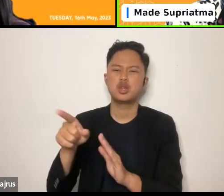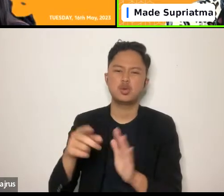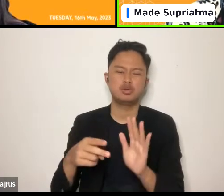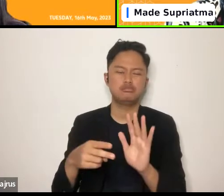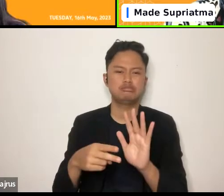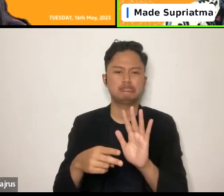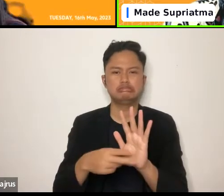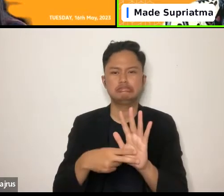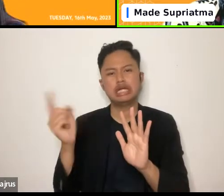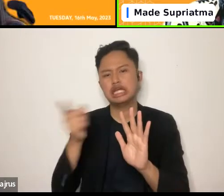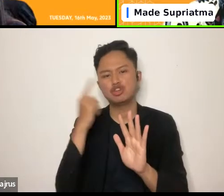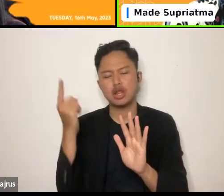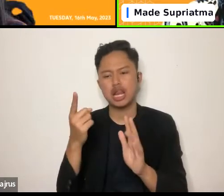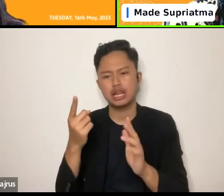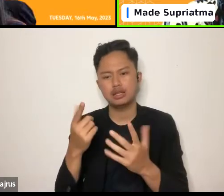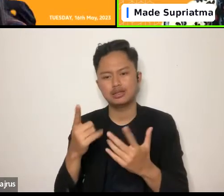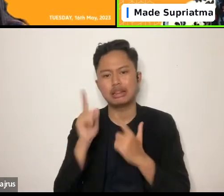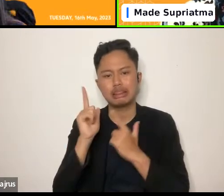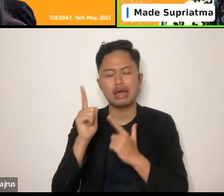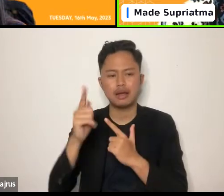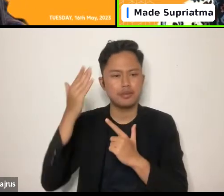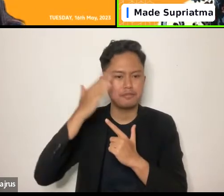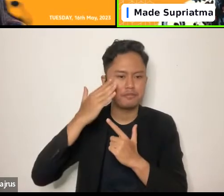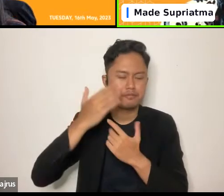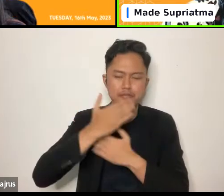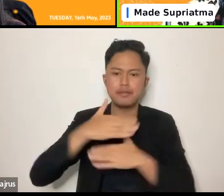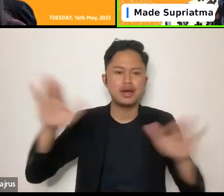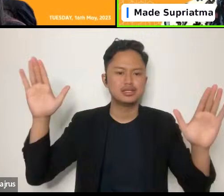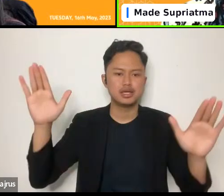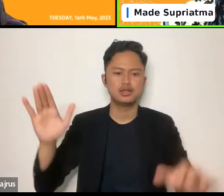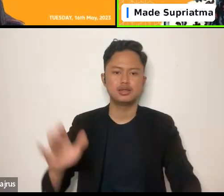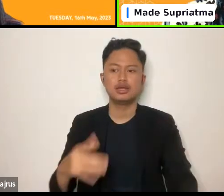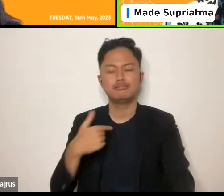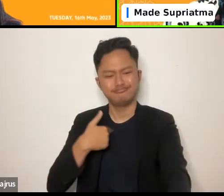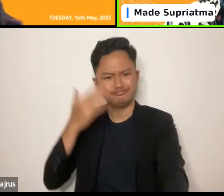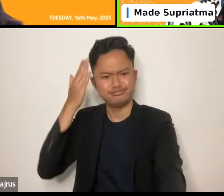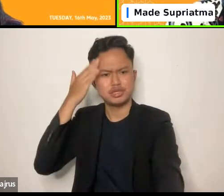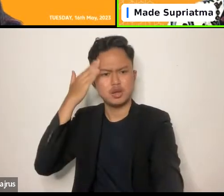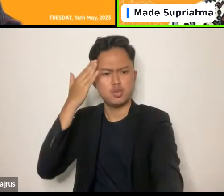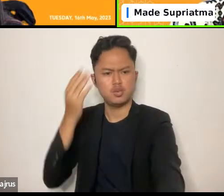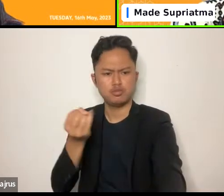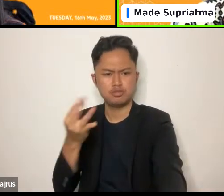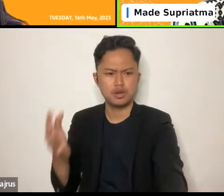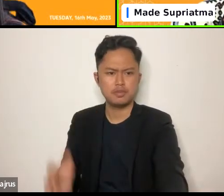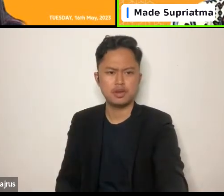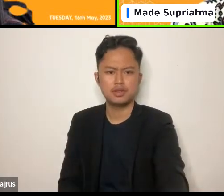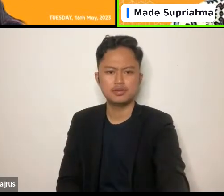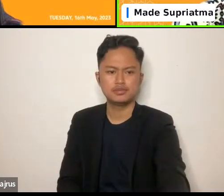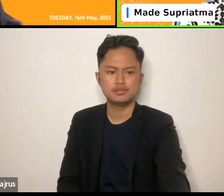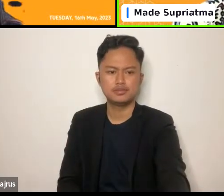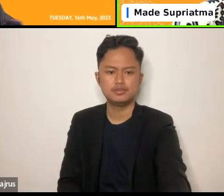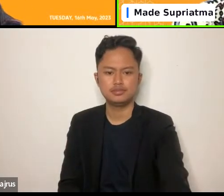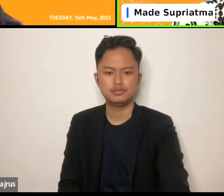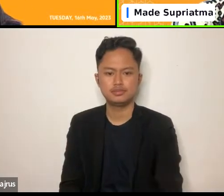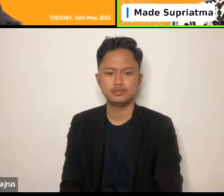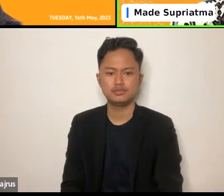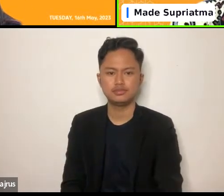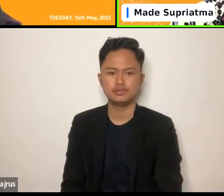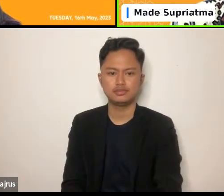West Papua. I think I know very well. These are